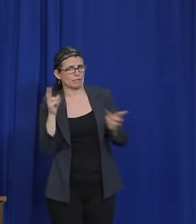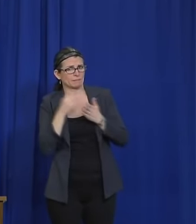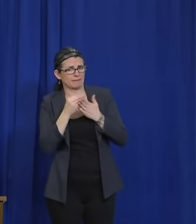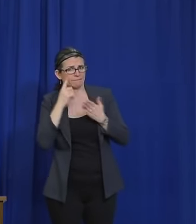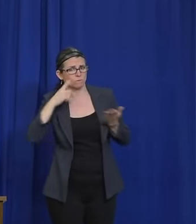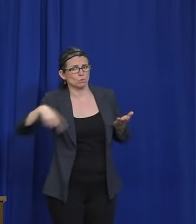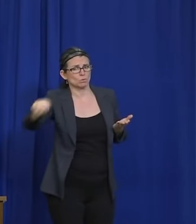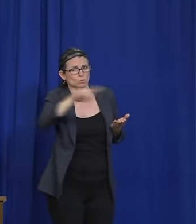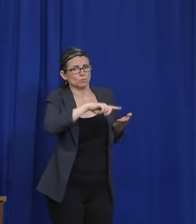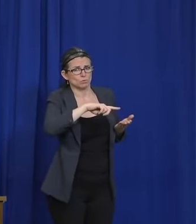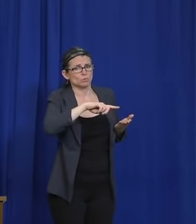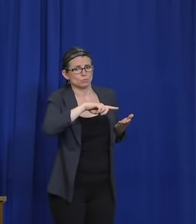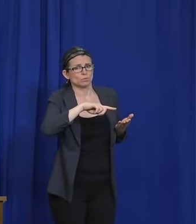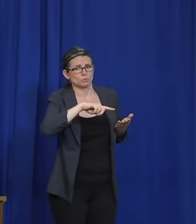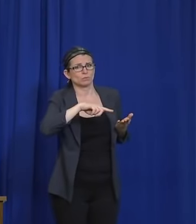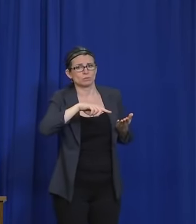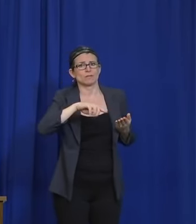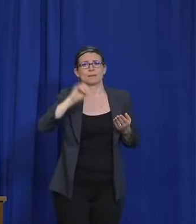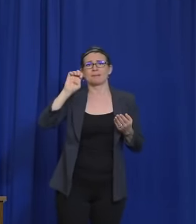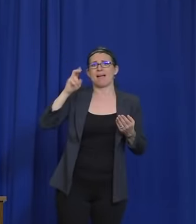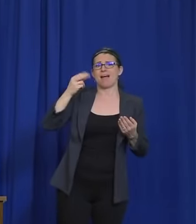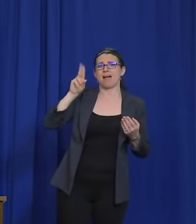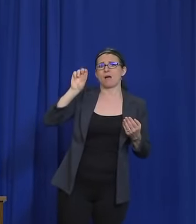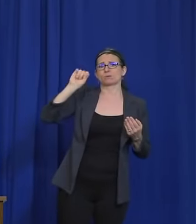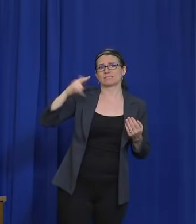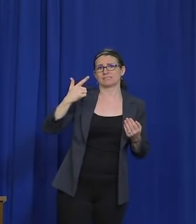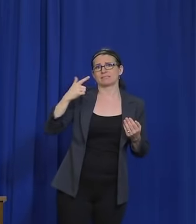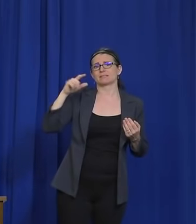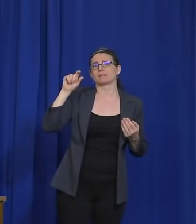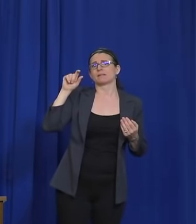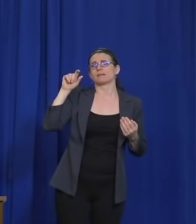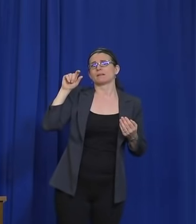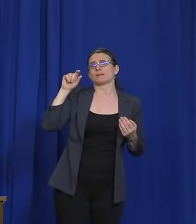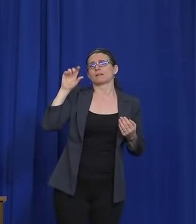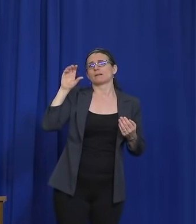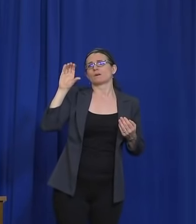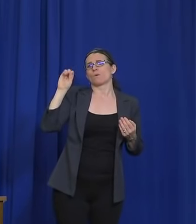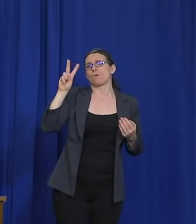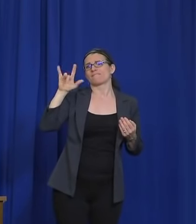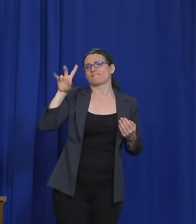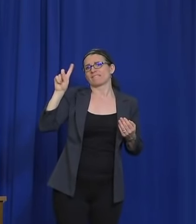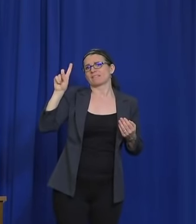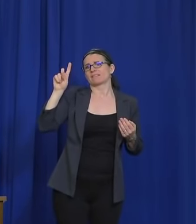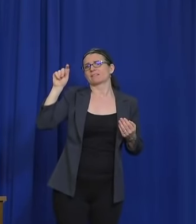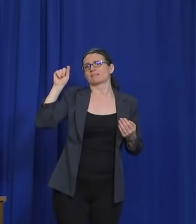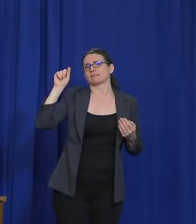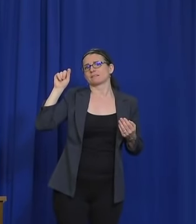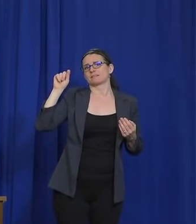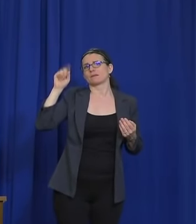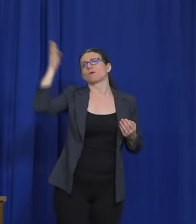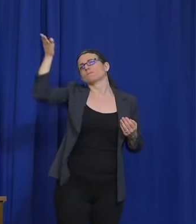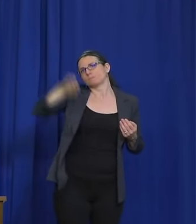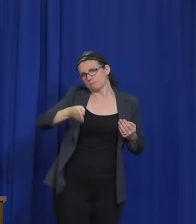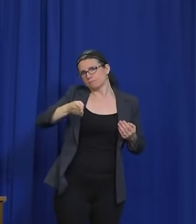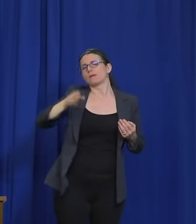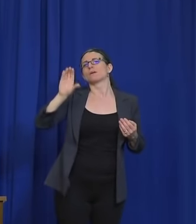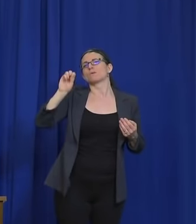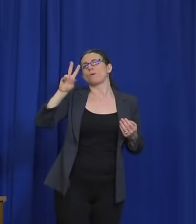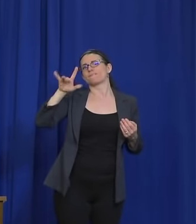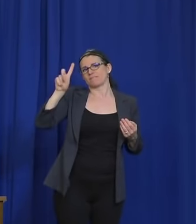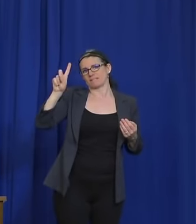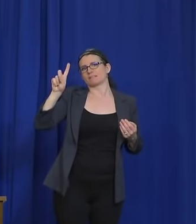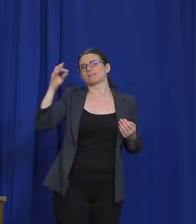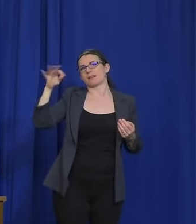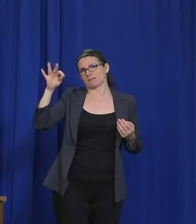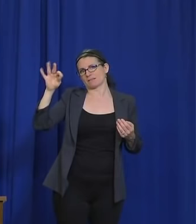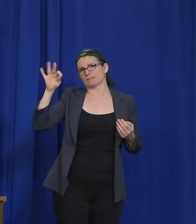mainehousing.com/COVID-rent, you can get some help there. We're helping in every way we can for as long as we can. And I look forward to seeing everybody tomorrow.